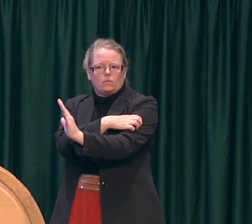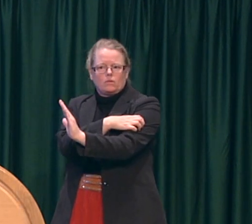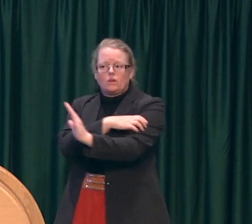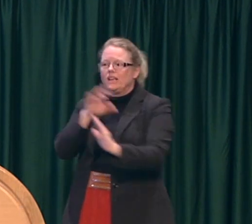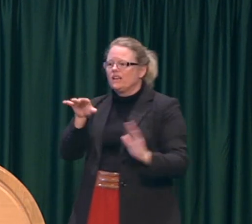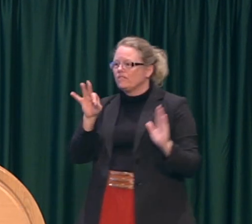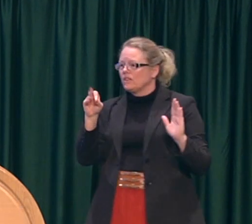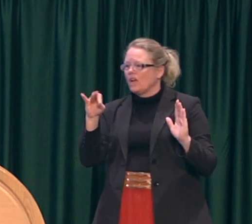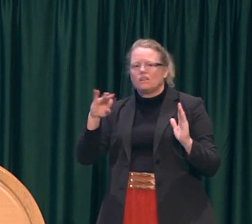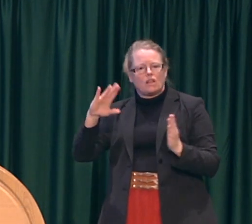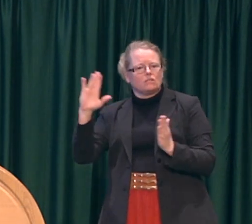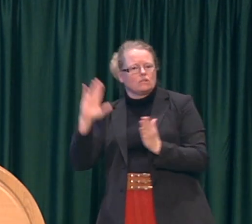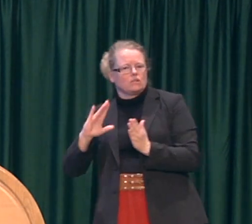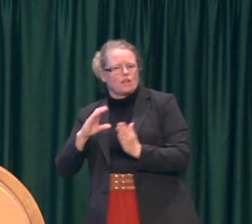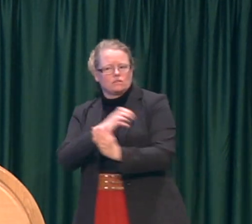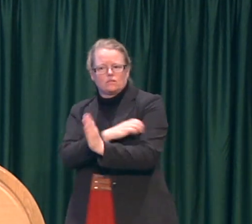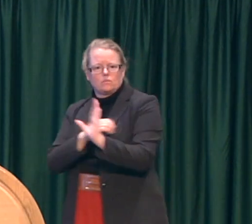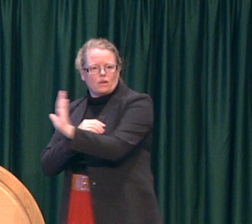is posed to the government, it's much more powerful than the